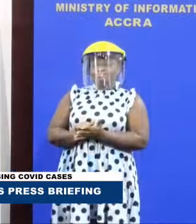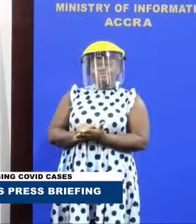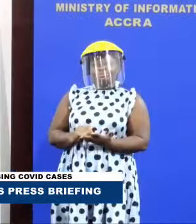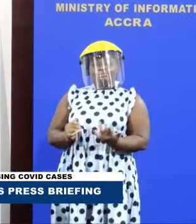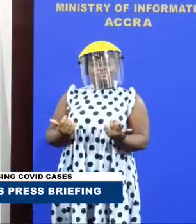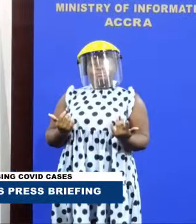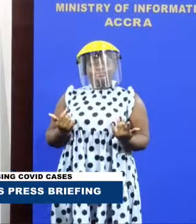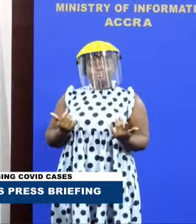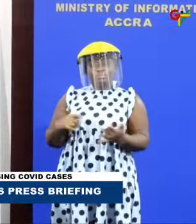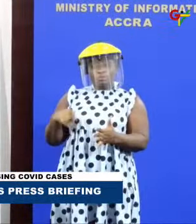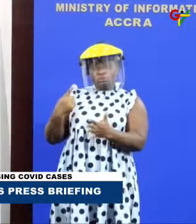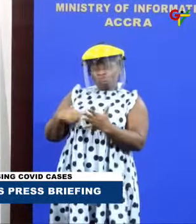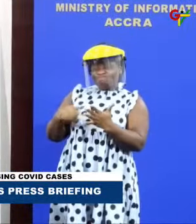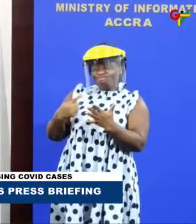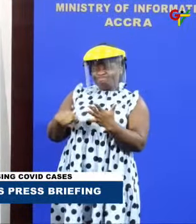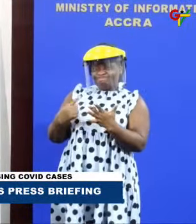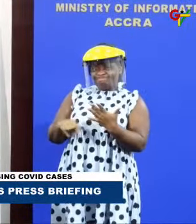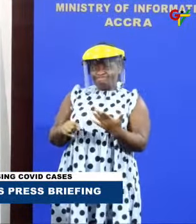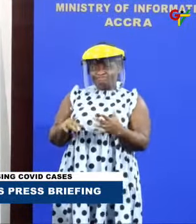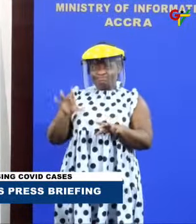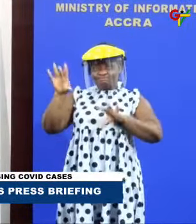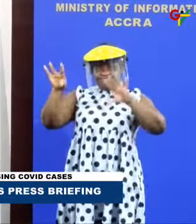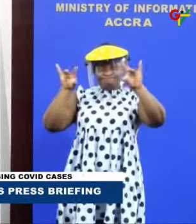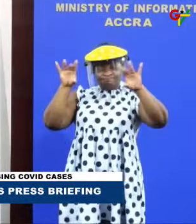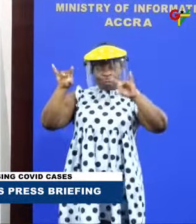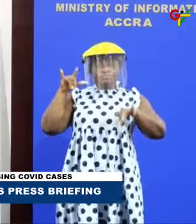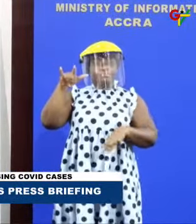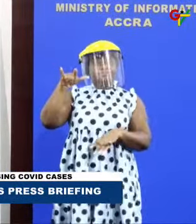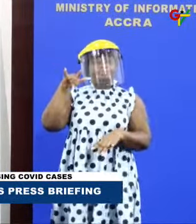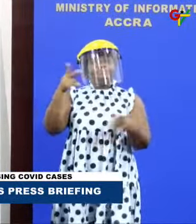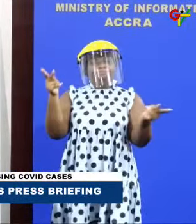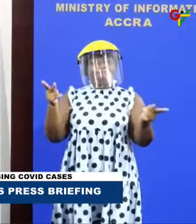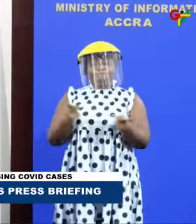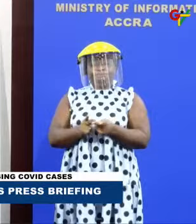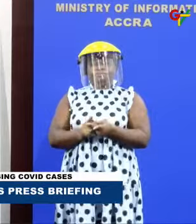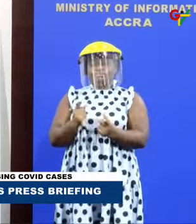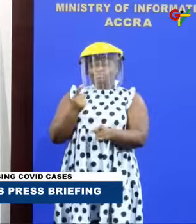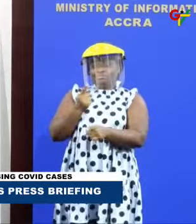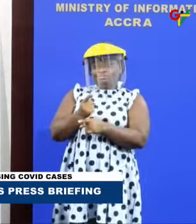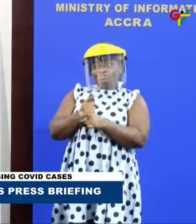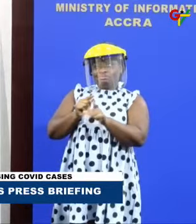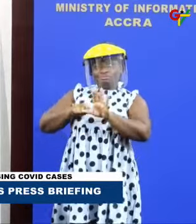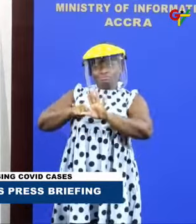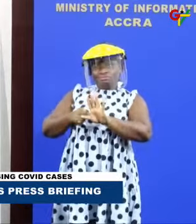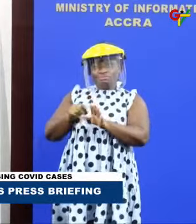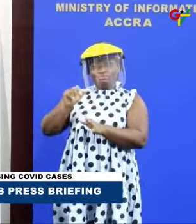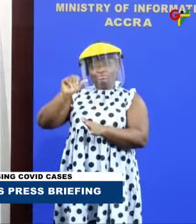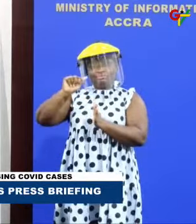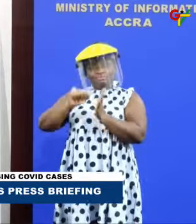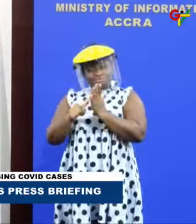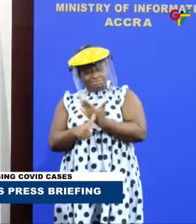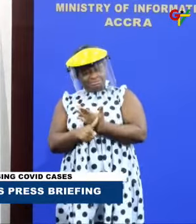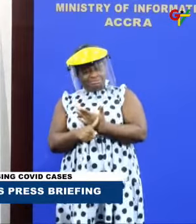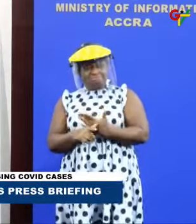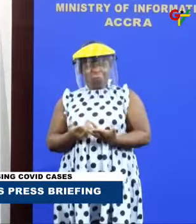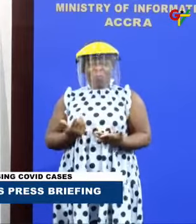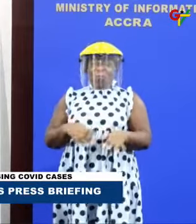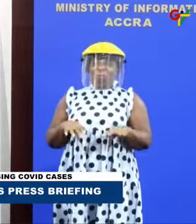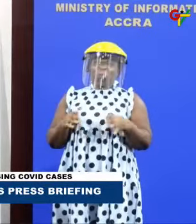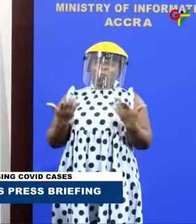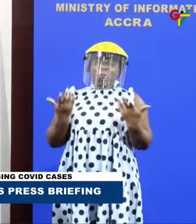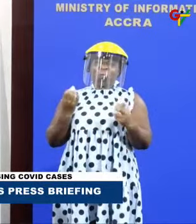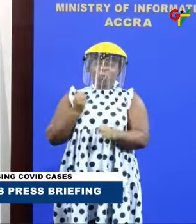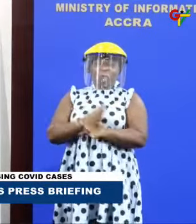is what is also being picked up at the airport. We just started in August, and we're already having